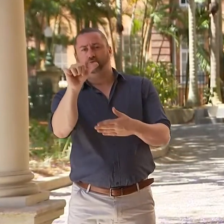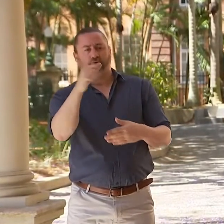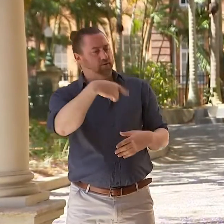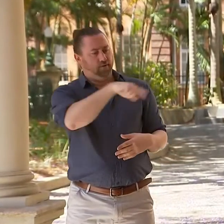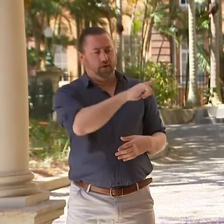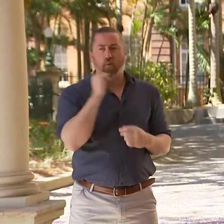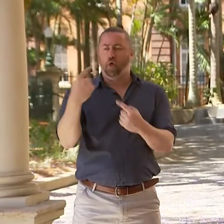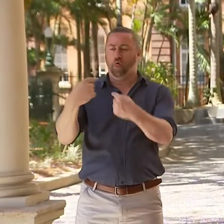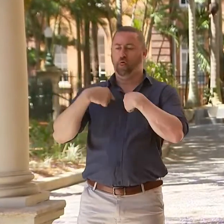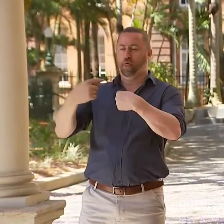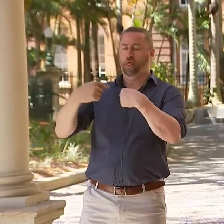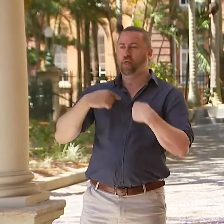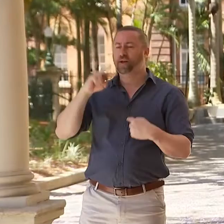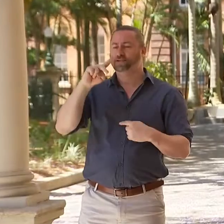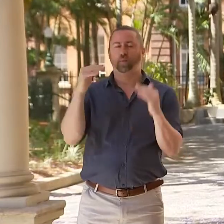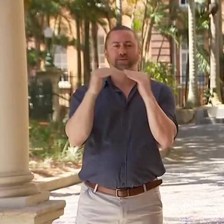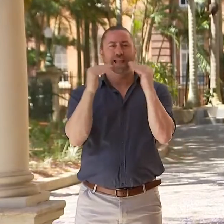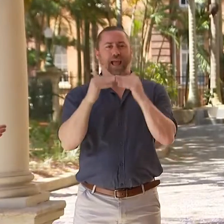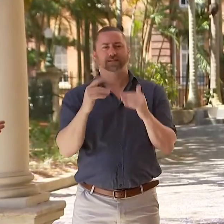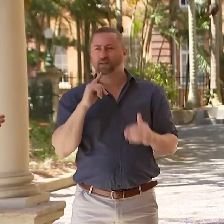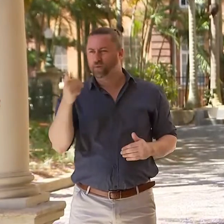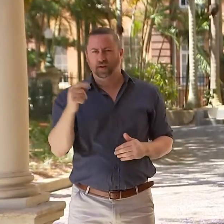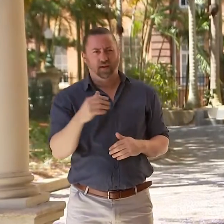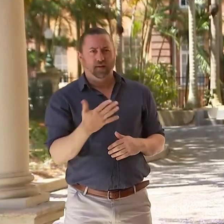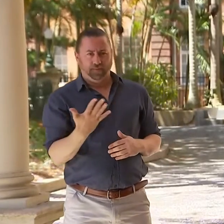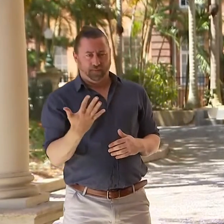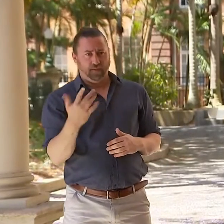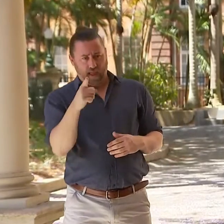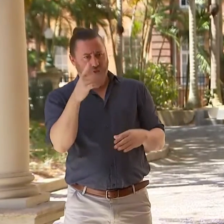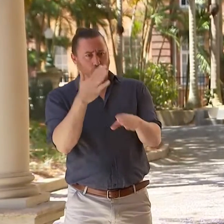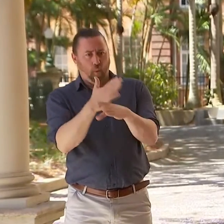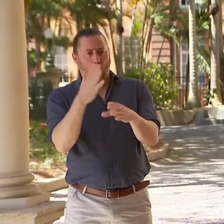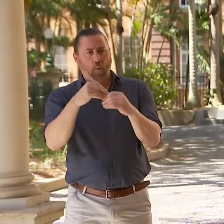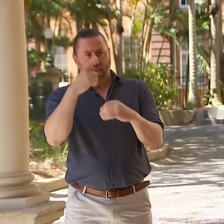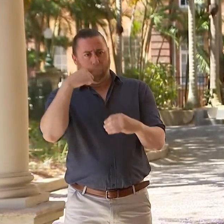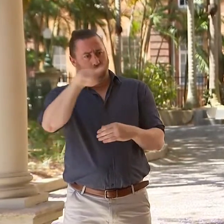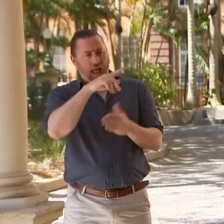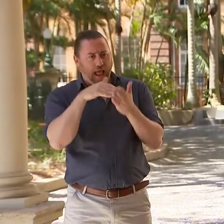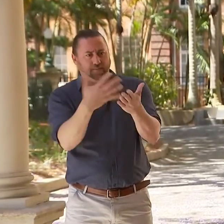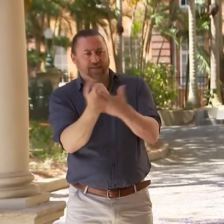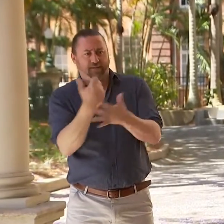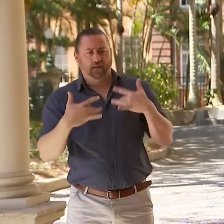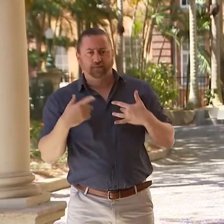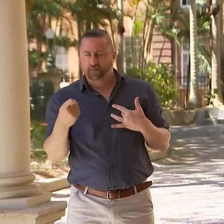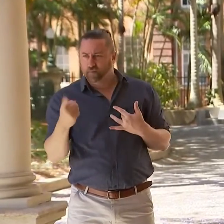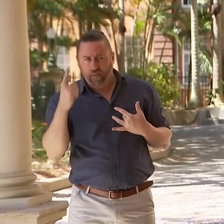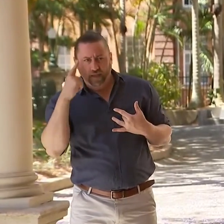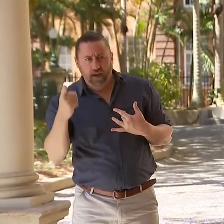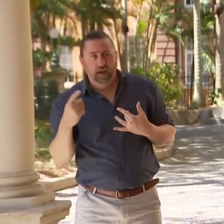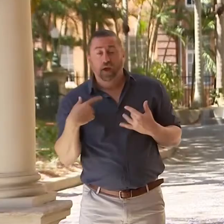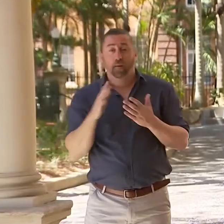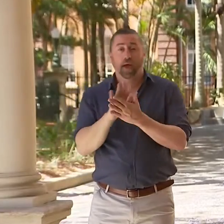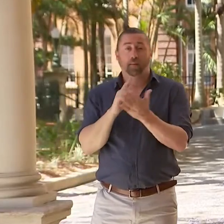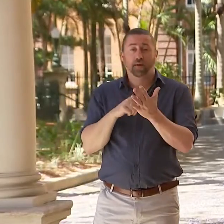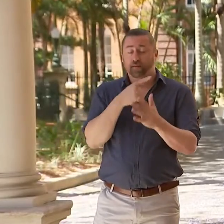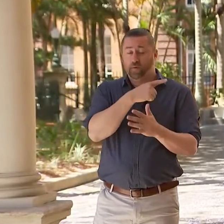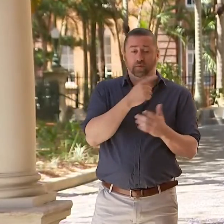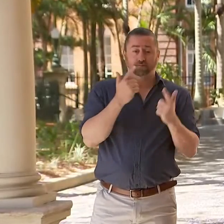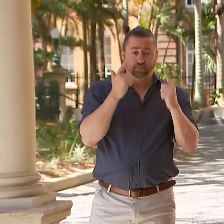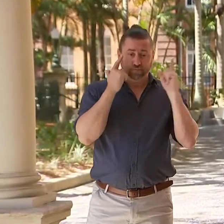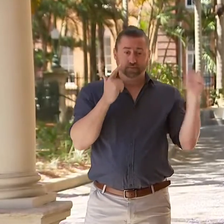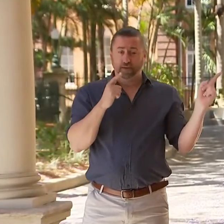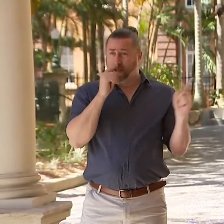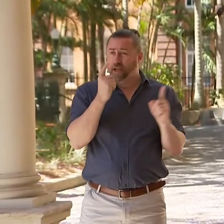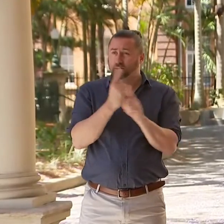here accusing us of having double standards and preferential treatment. I'm happy for the Chief Health Officer to go